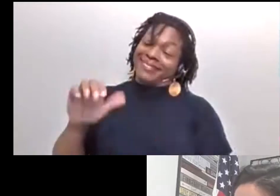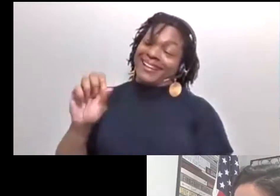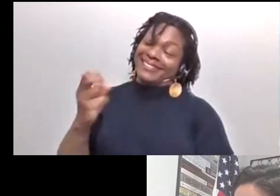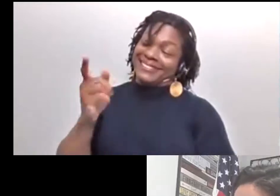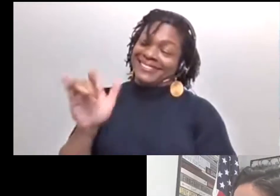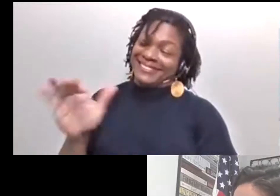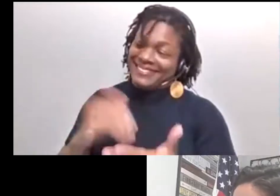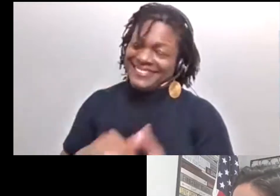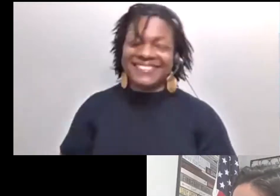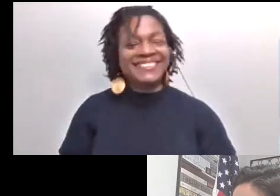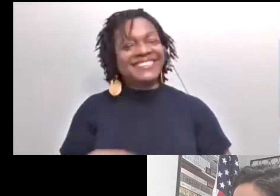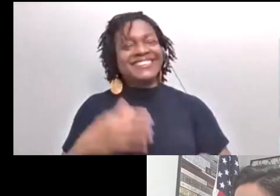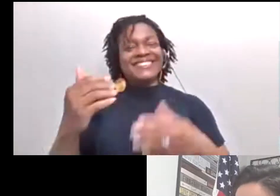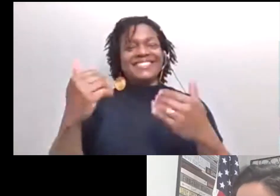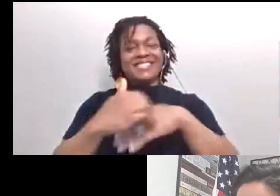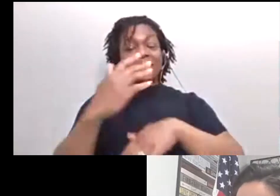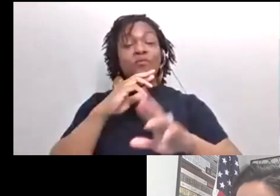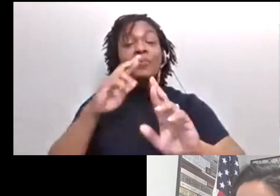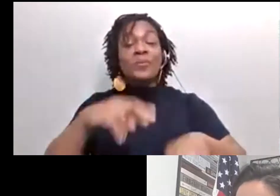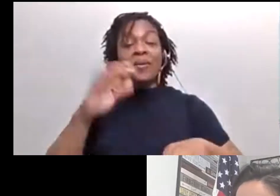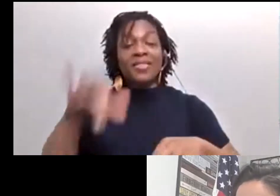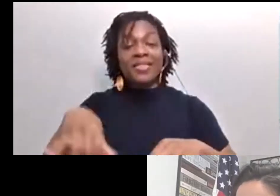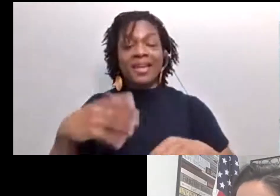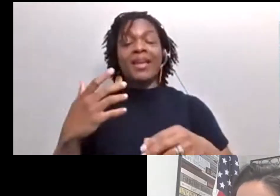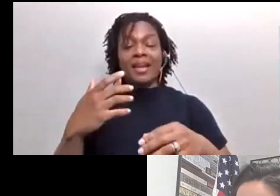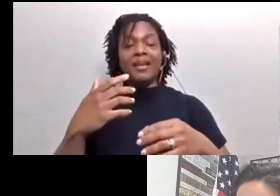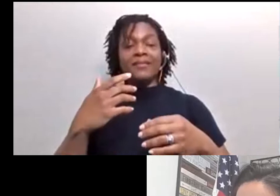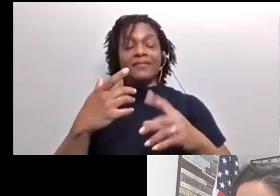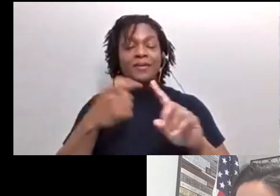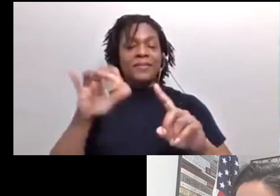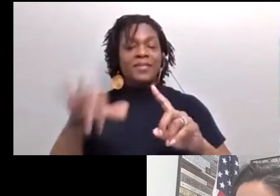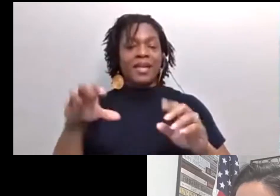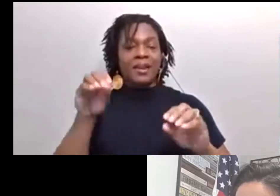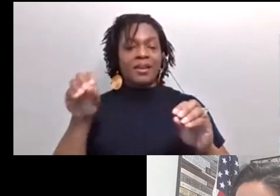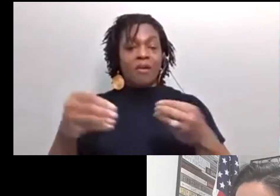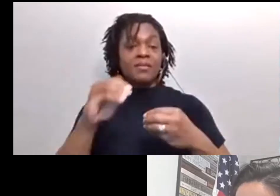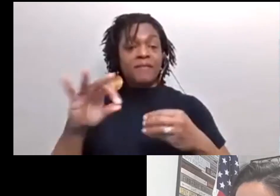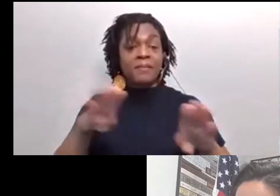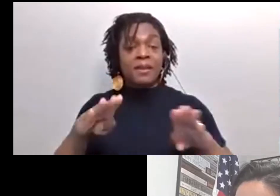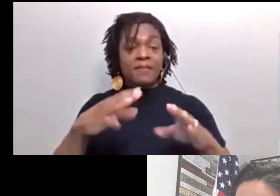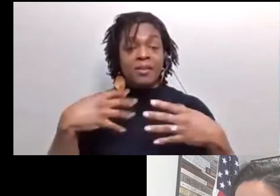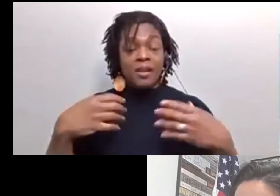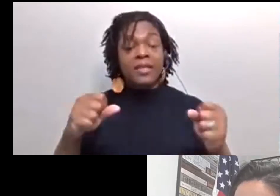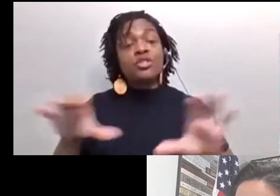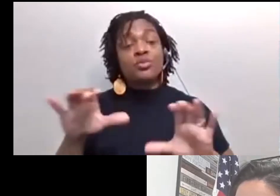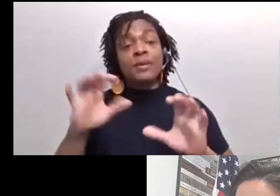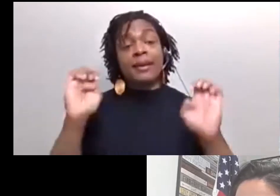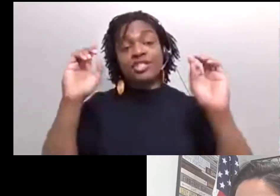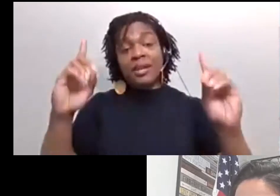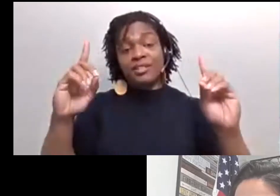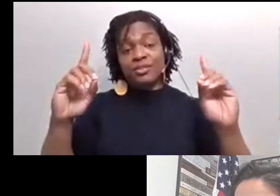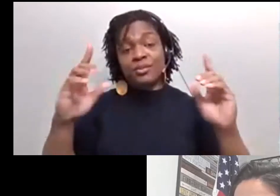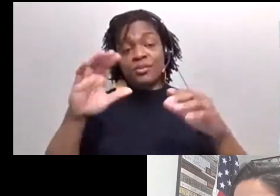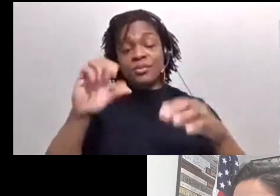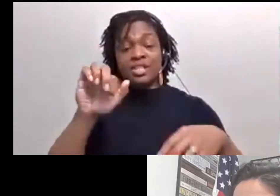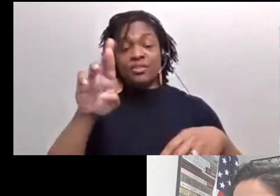Ashley sent in her report for the Office of Behavioral Health. They're doing an education series, including sessions in the